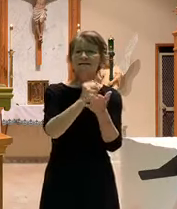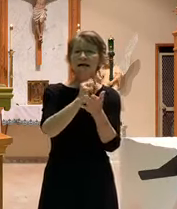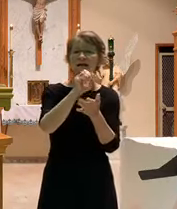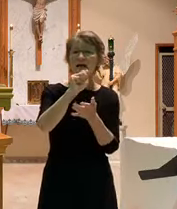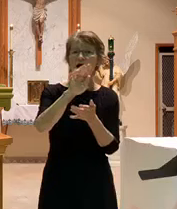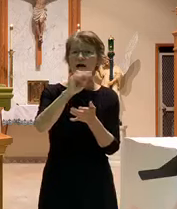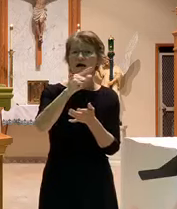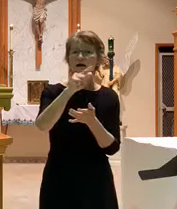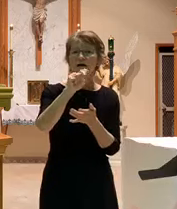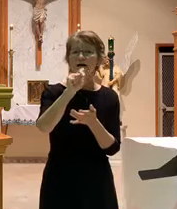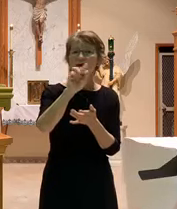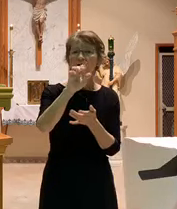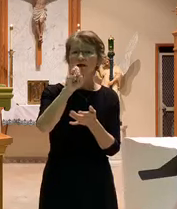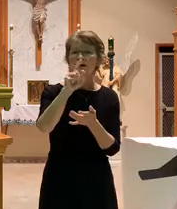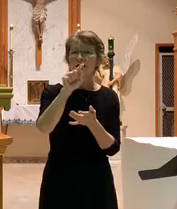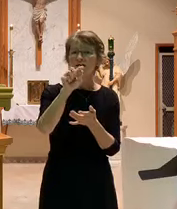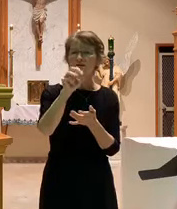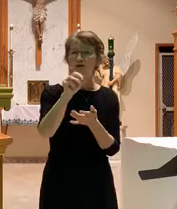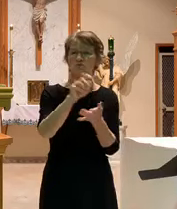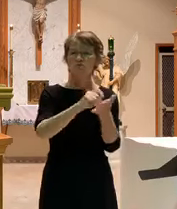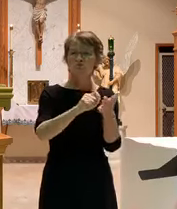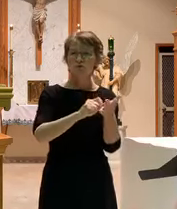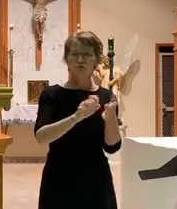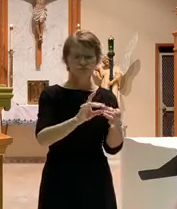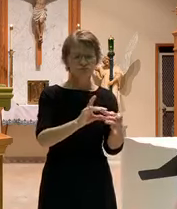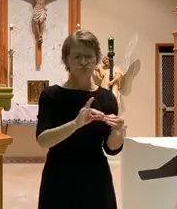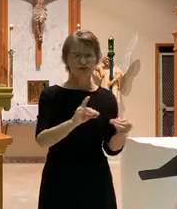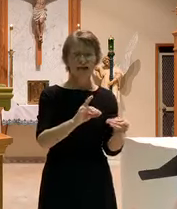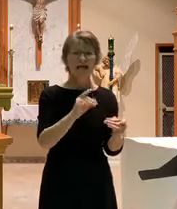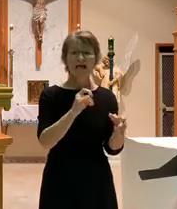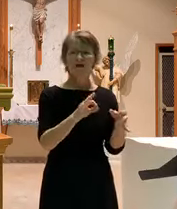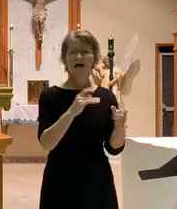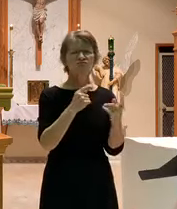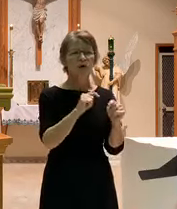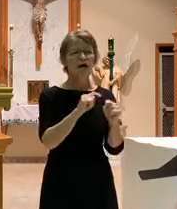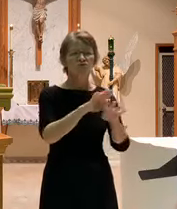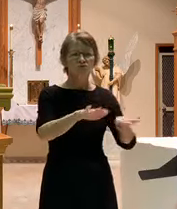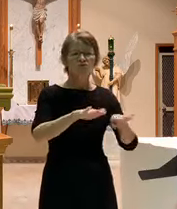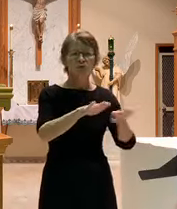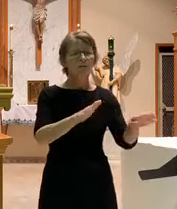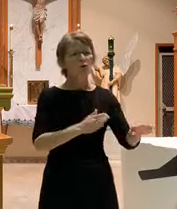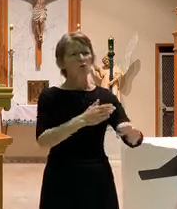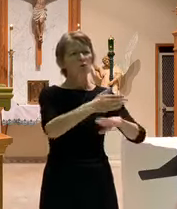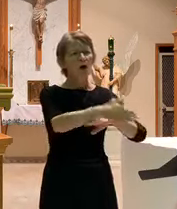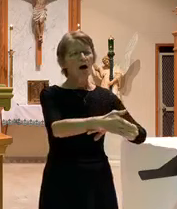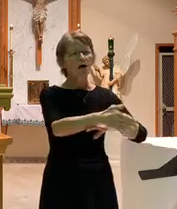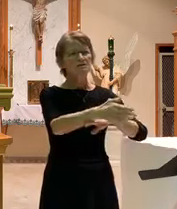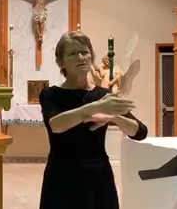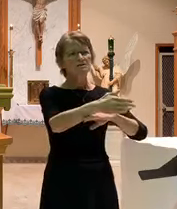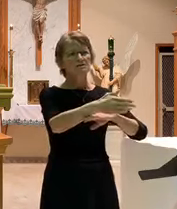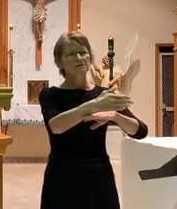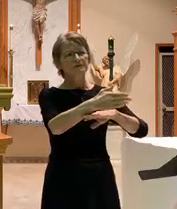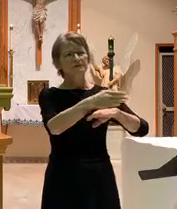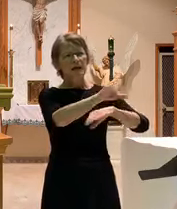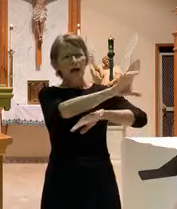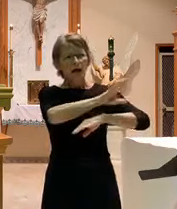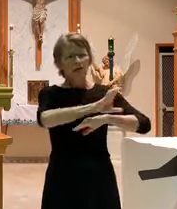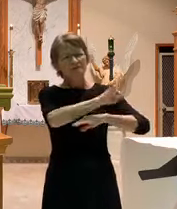"If I try by myself to swim across the ocean of this world, the waves will certainly engulf